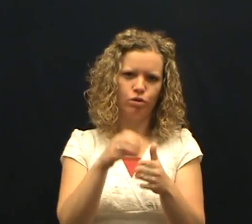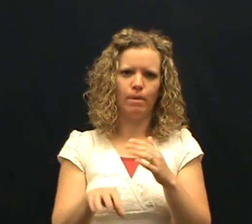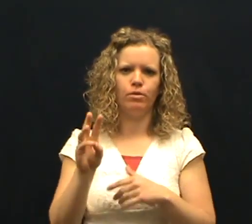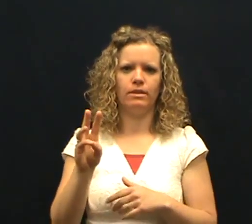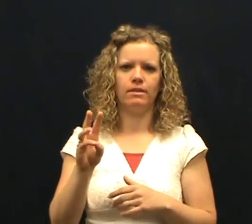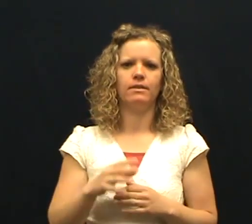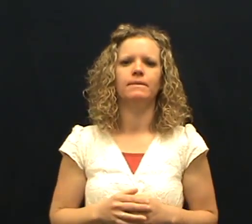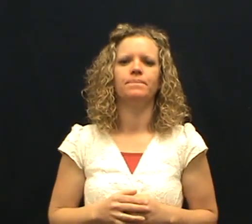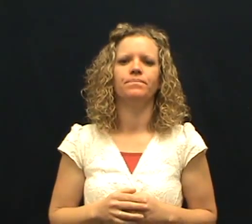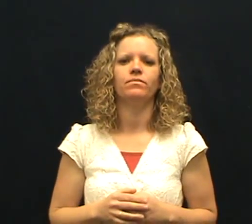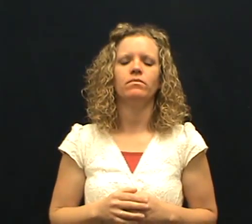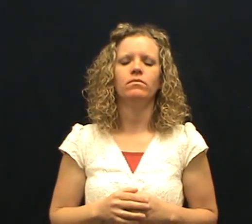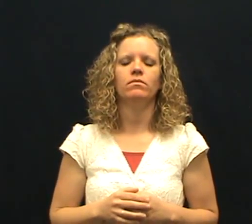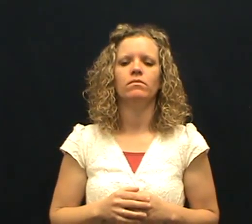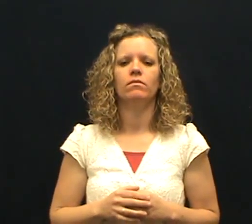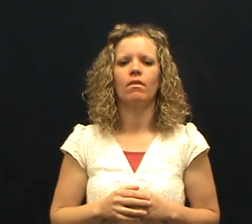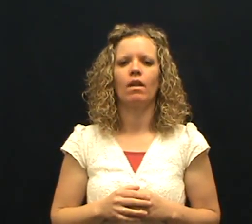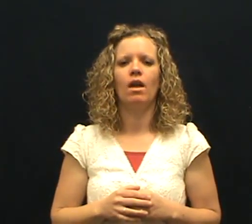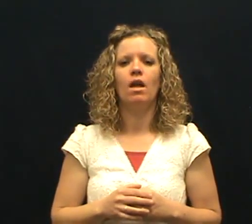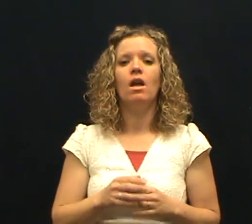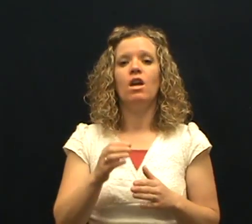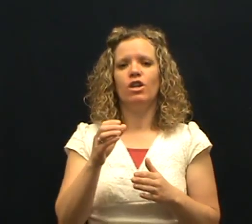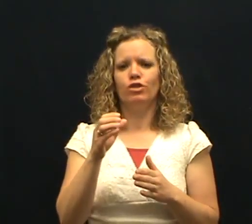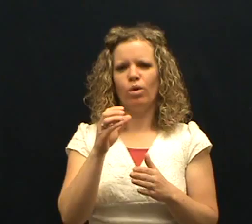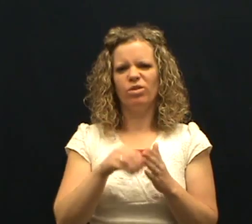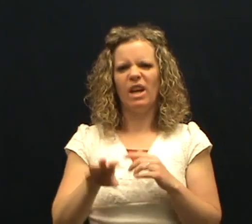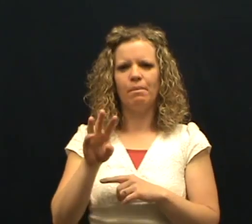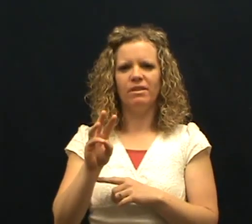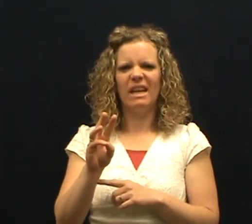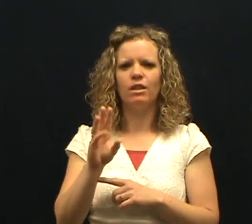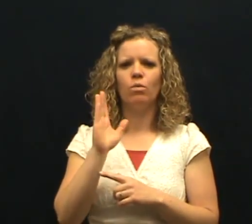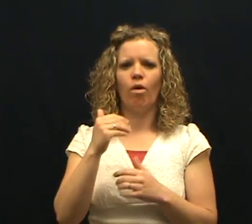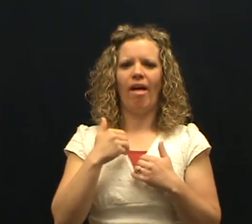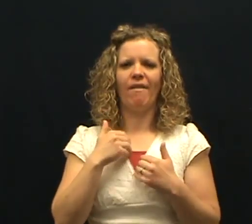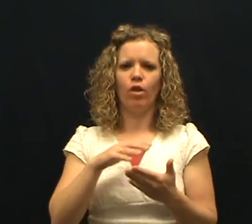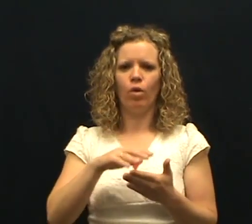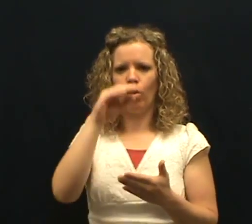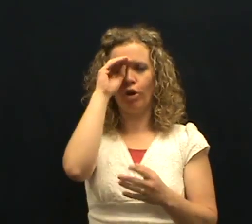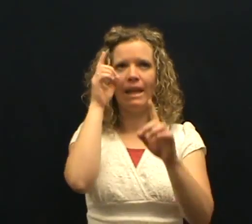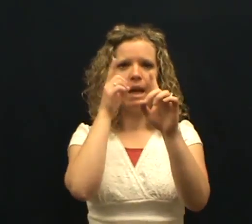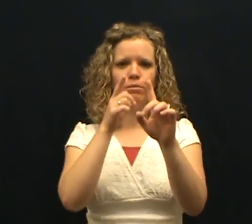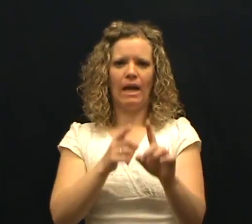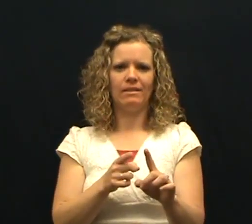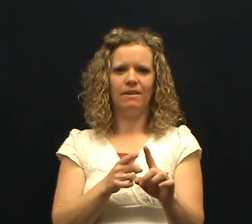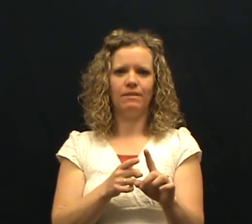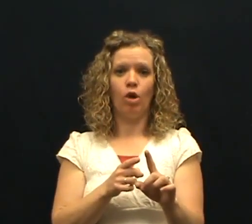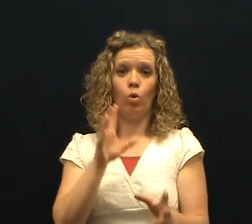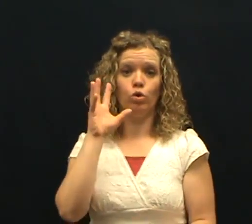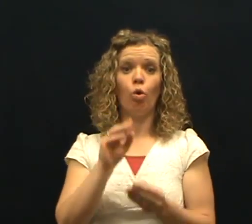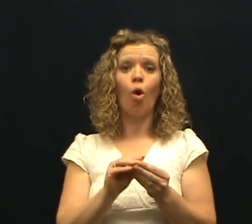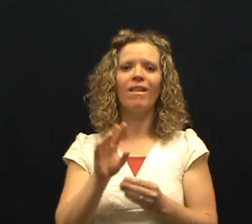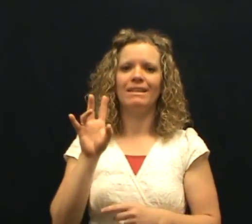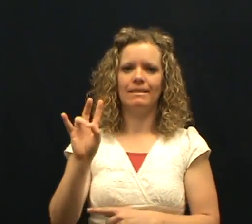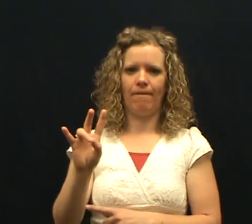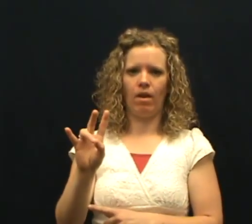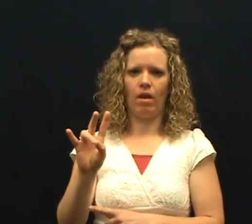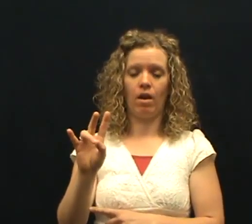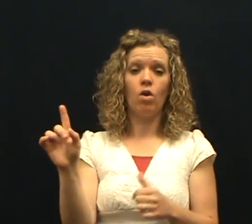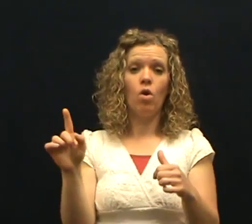Once again, we'll take a look at the chapter through a number of learning objectives. This time I believe there are 7. The first learning objective is to